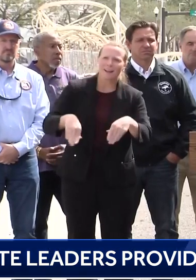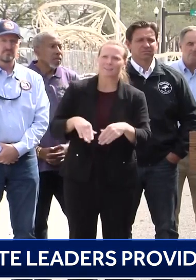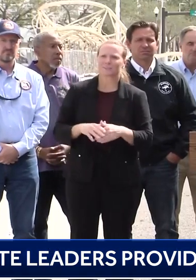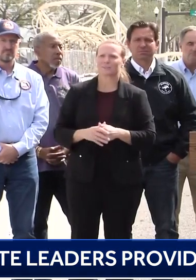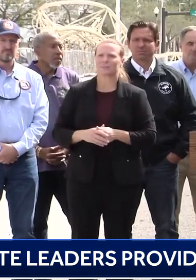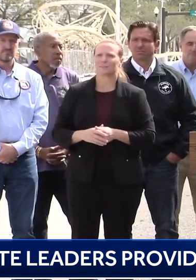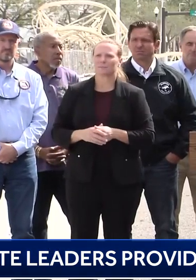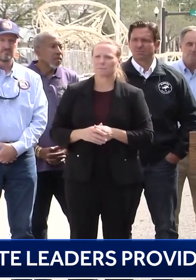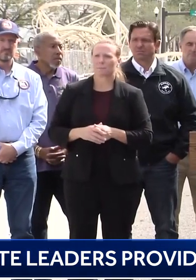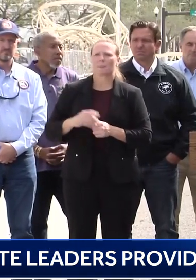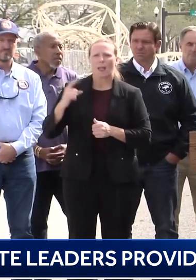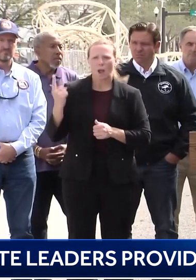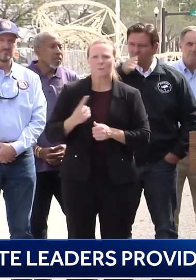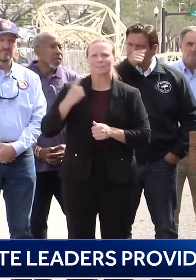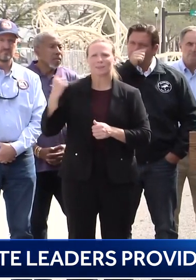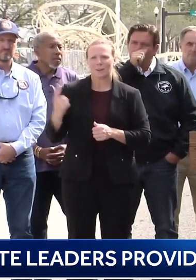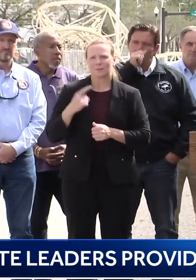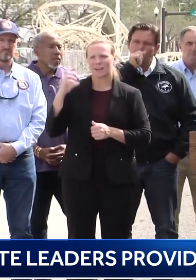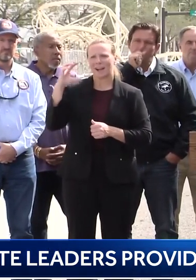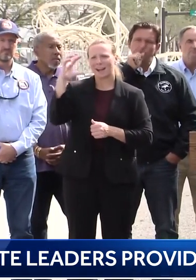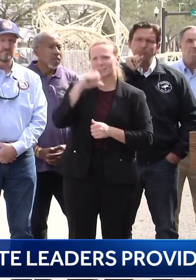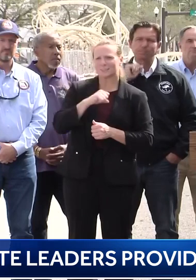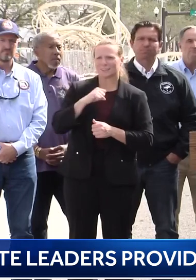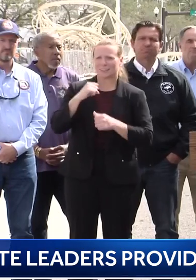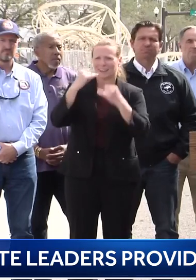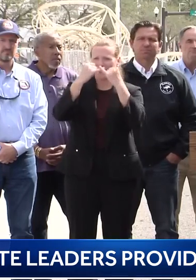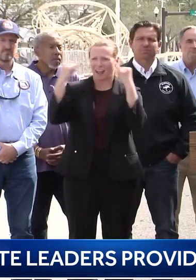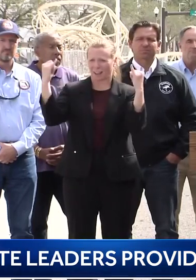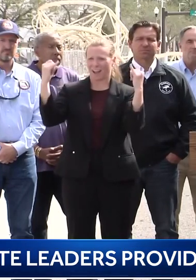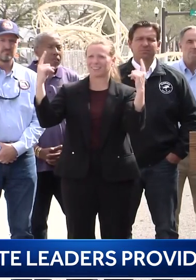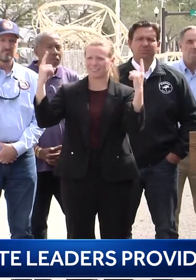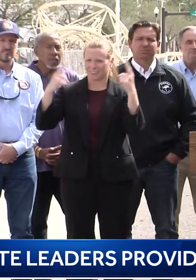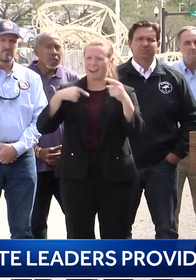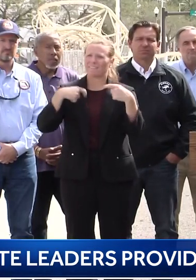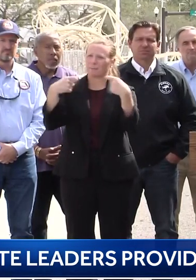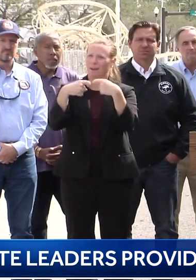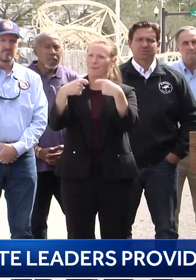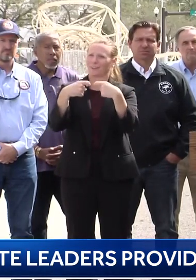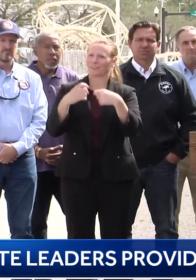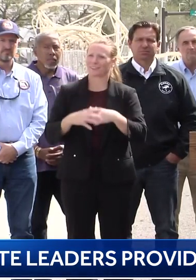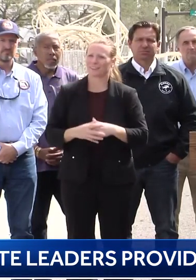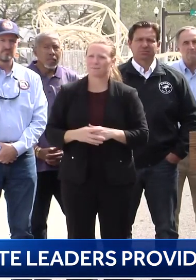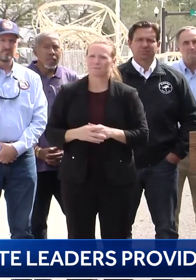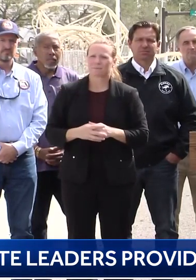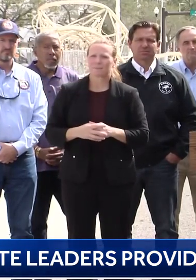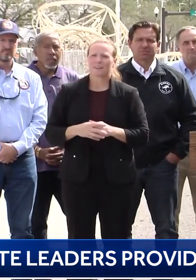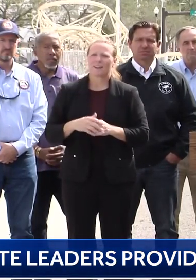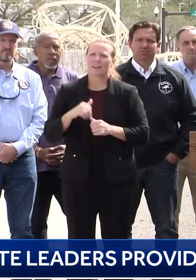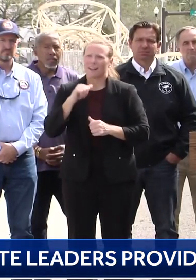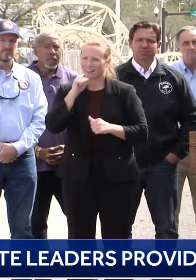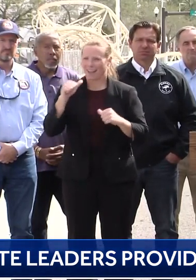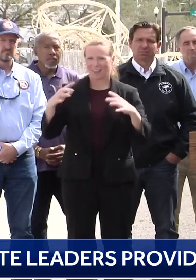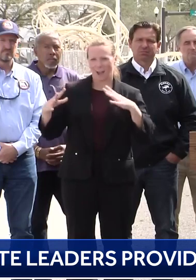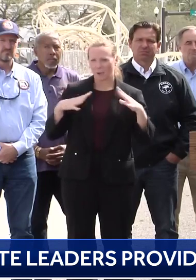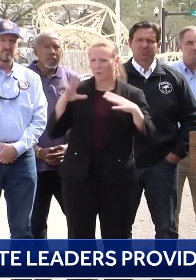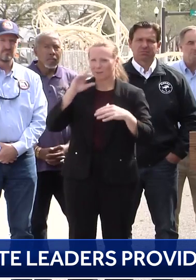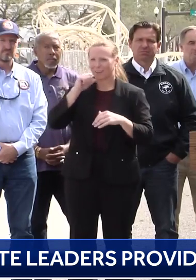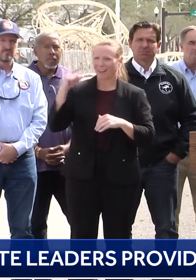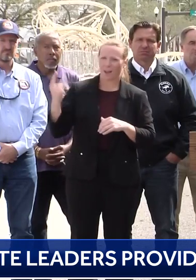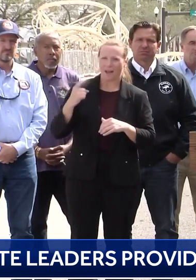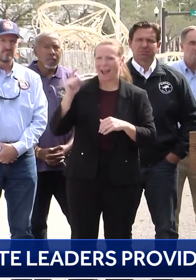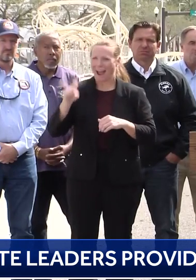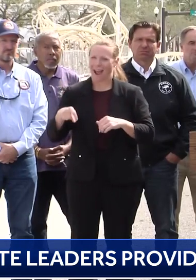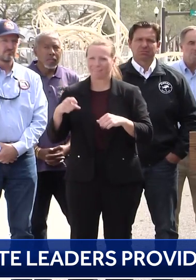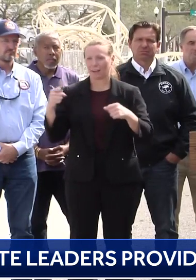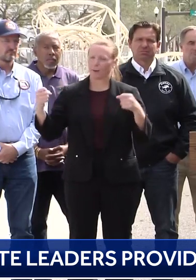Always, always assume a downed line is energized. It is not Hollywood. It does not always have to arc. It